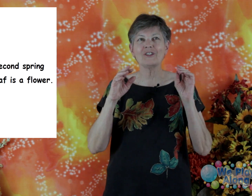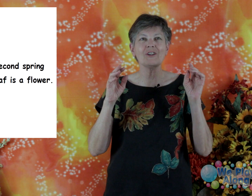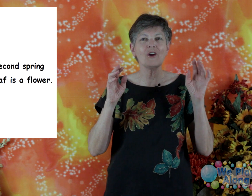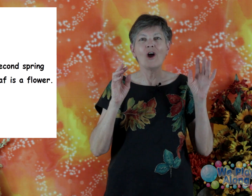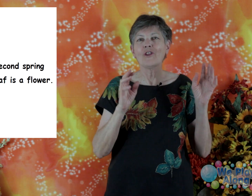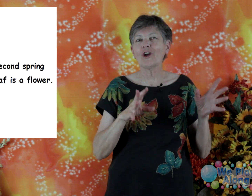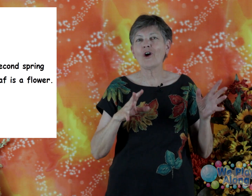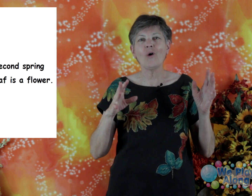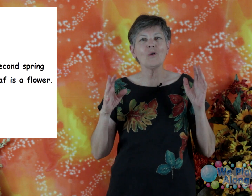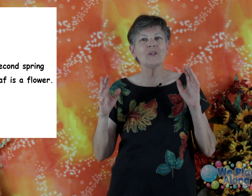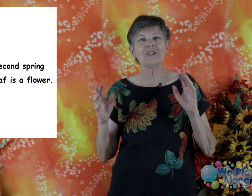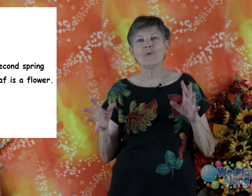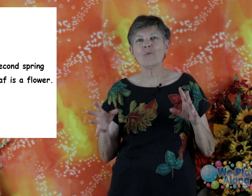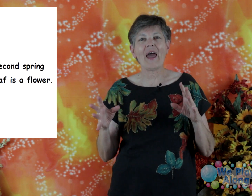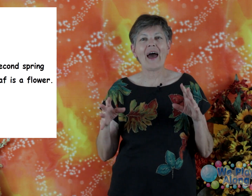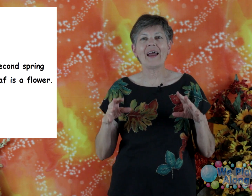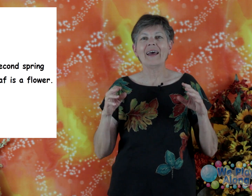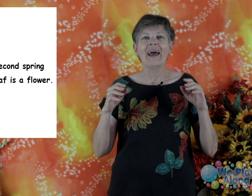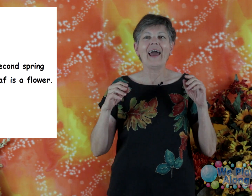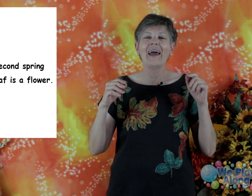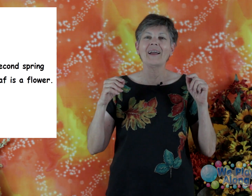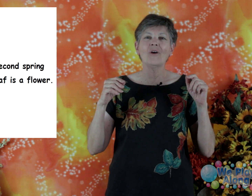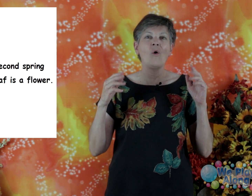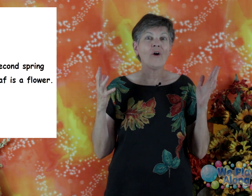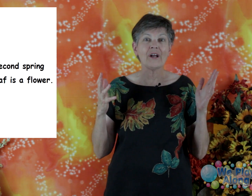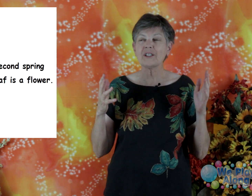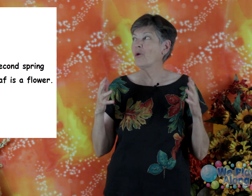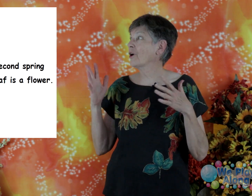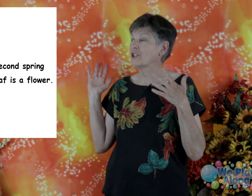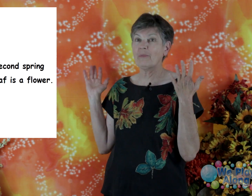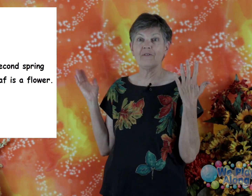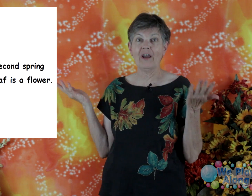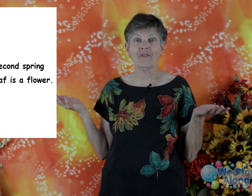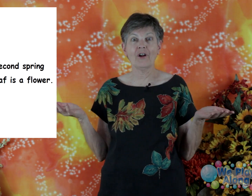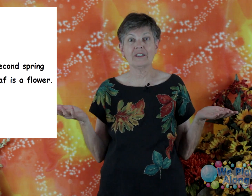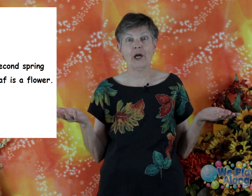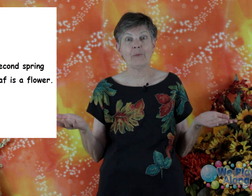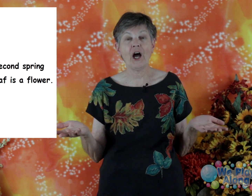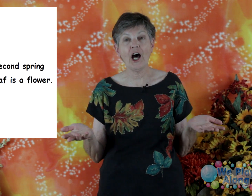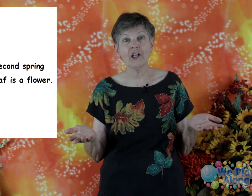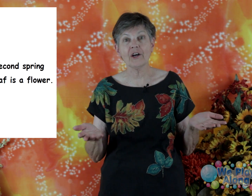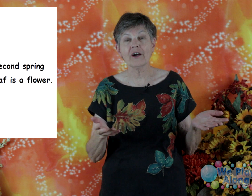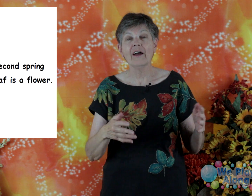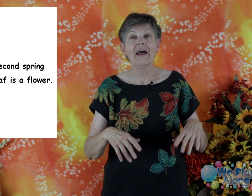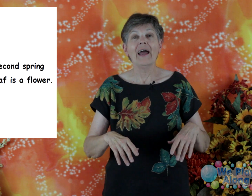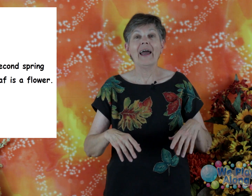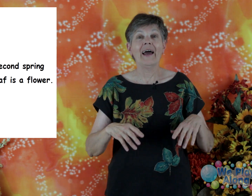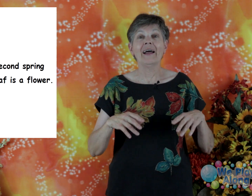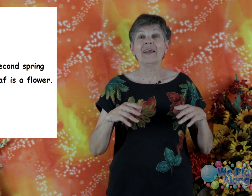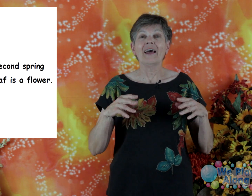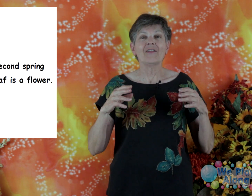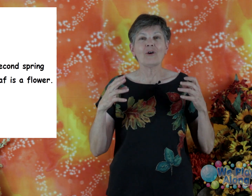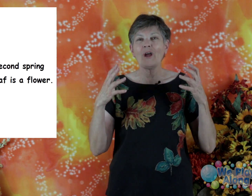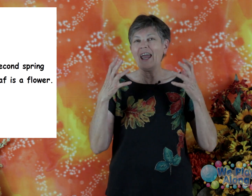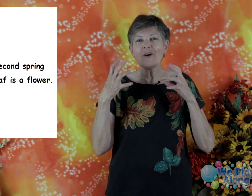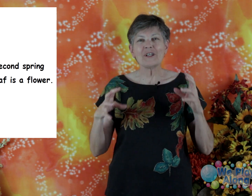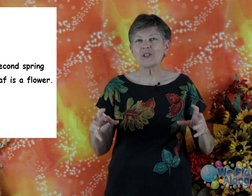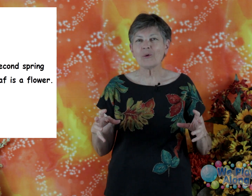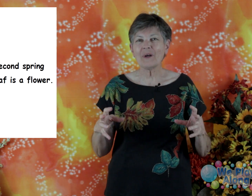to the gold and the red and orange is my favorite all-time color, and the air is